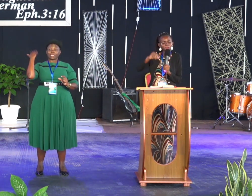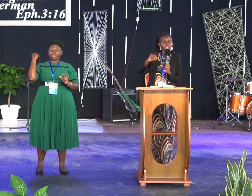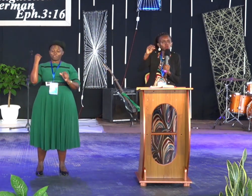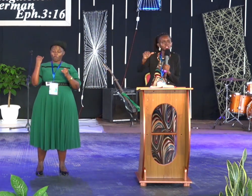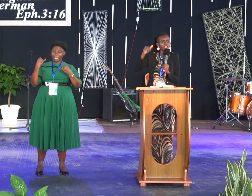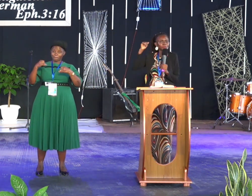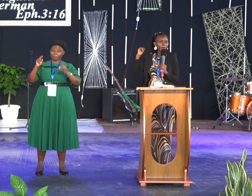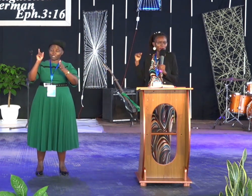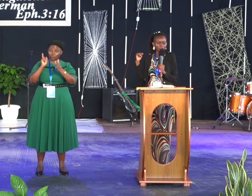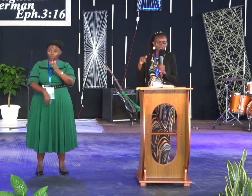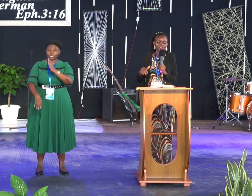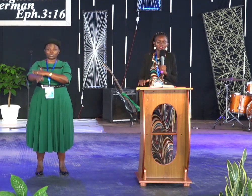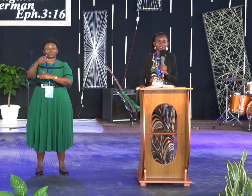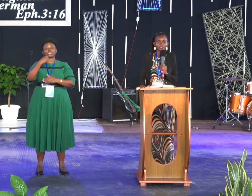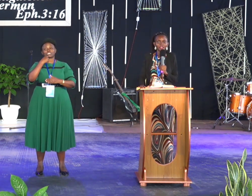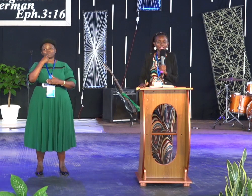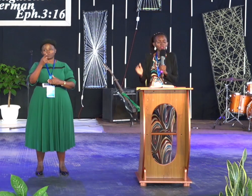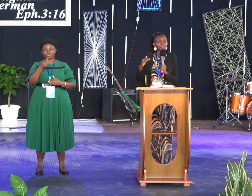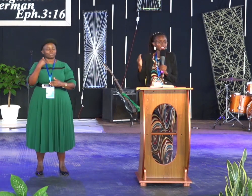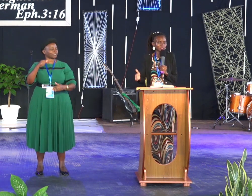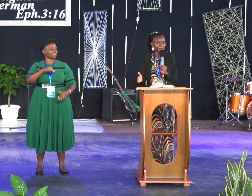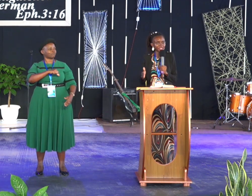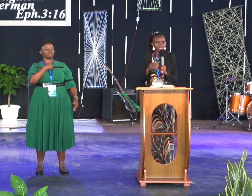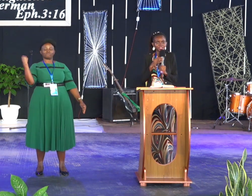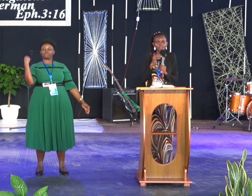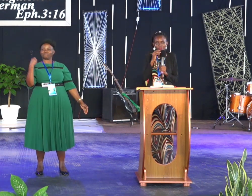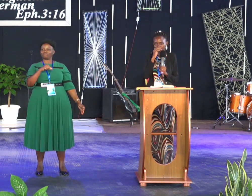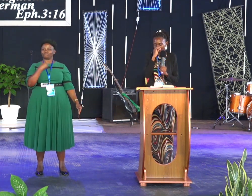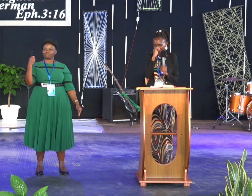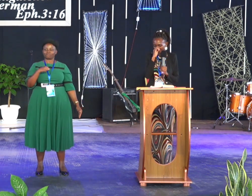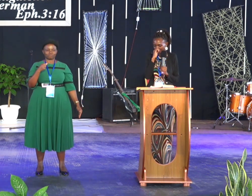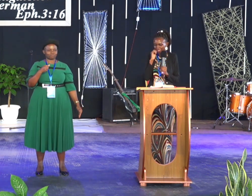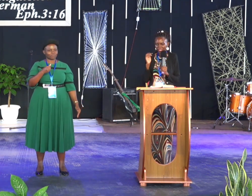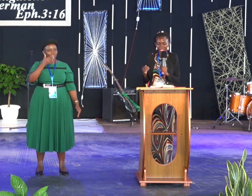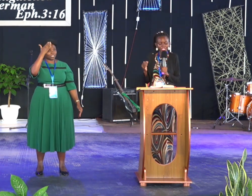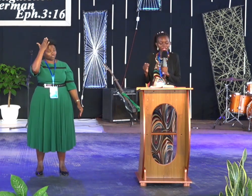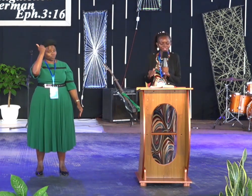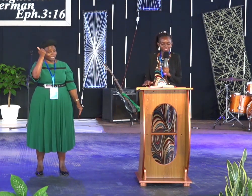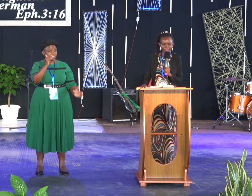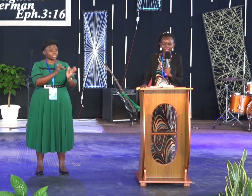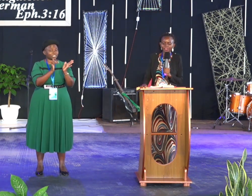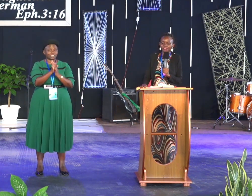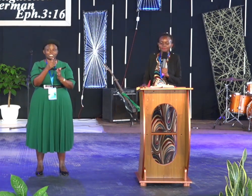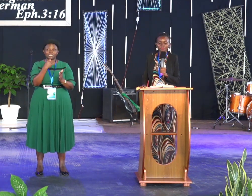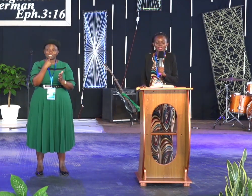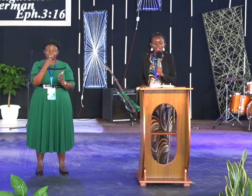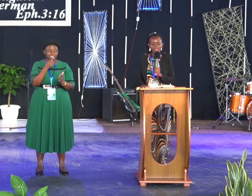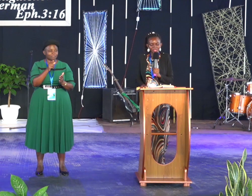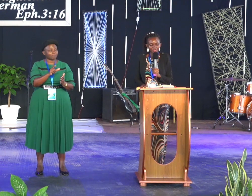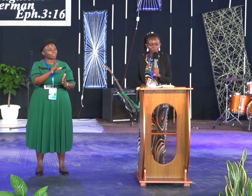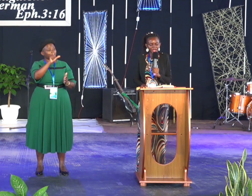he fulfilled what God spoke. Yandi badda Jamie. He would have disobeyed. Yes, that is why Jesus says that